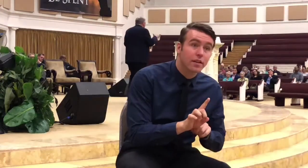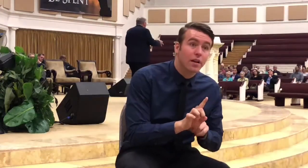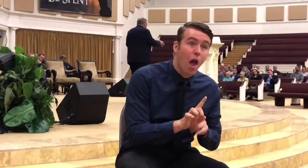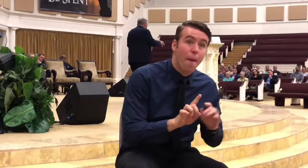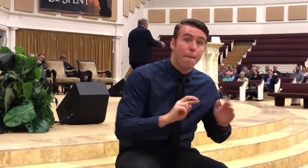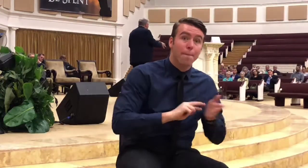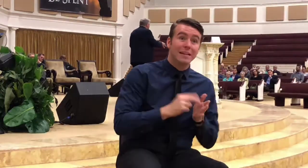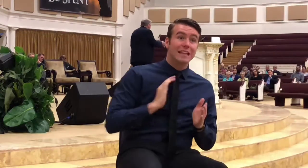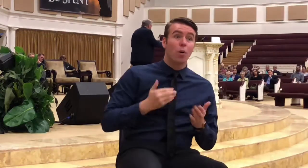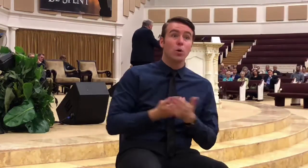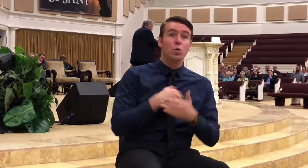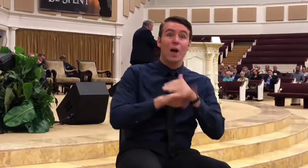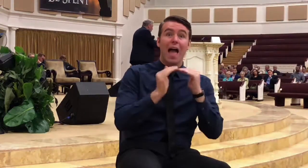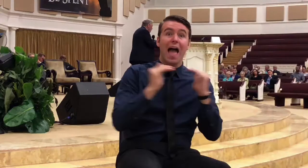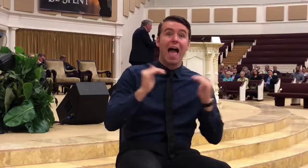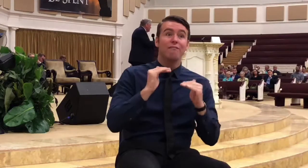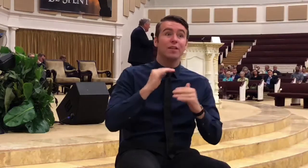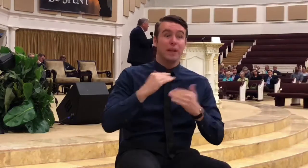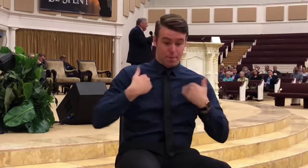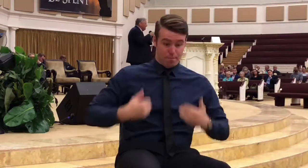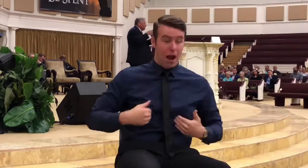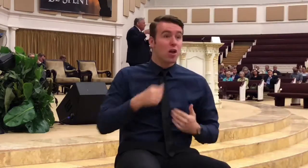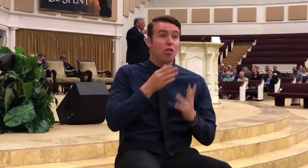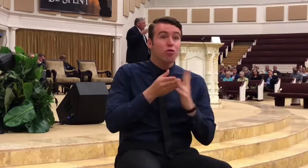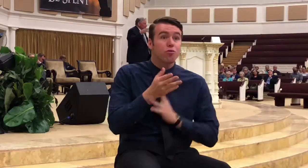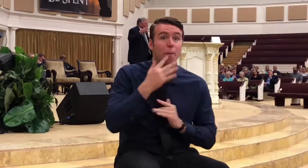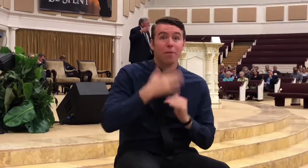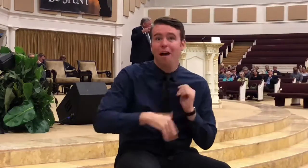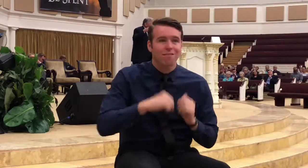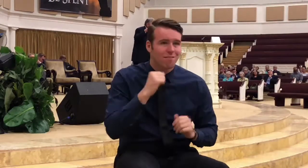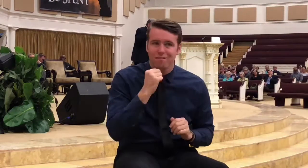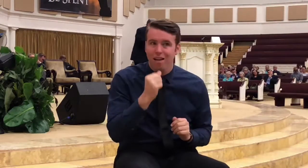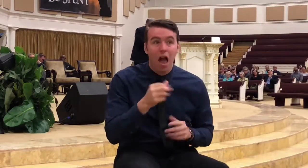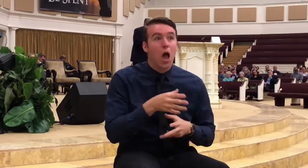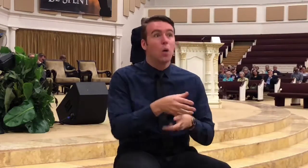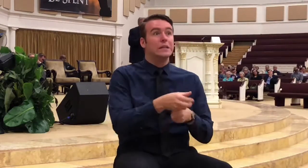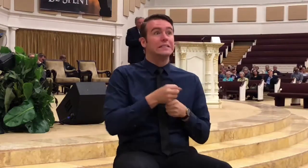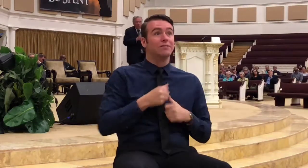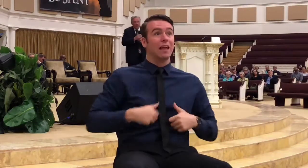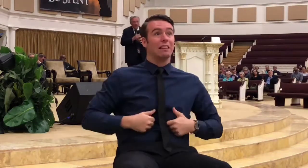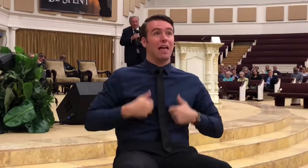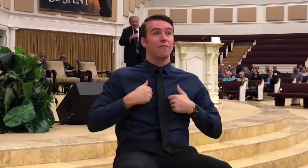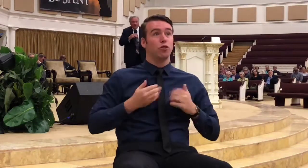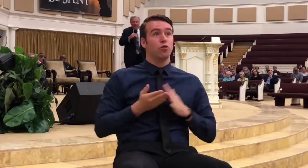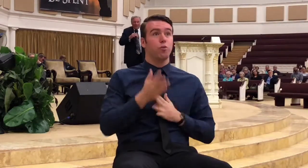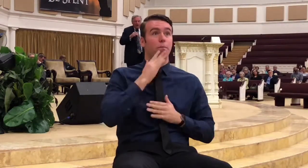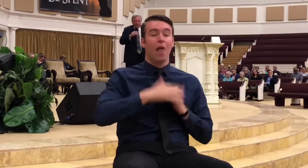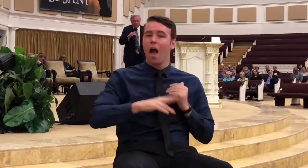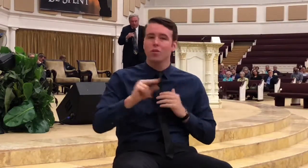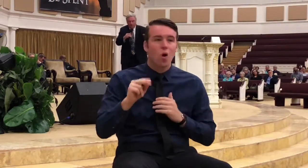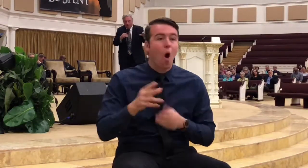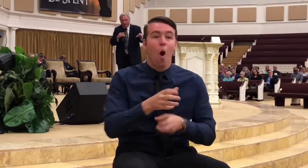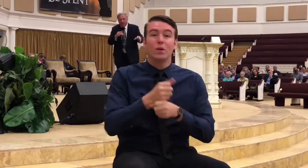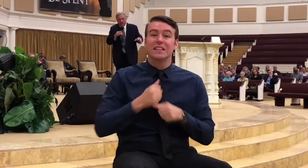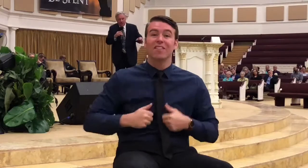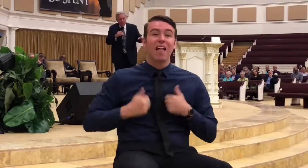powered by blood. It won't receive its life by blood. it will receive life by the Spirit that is in you, which